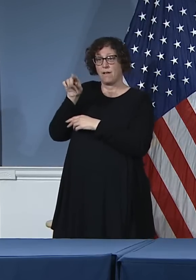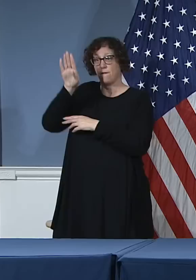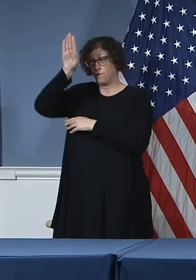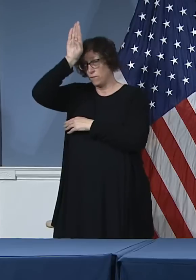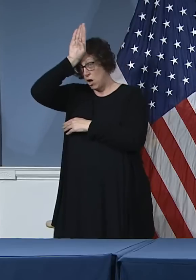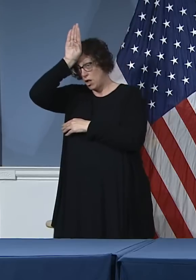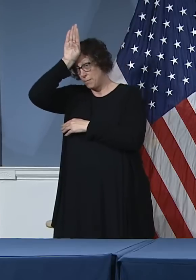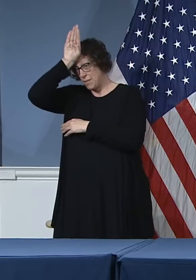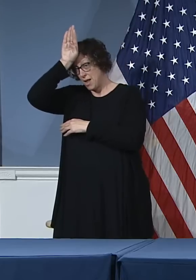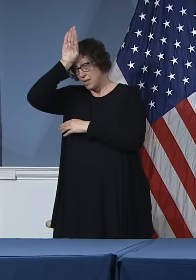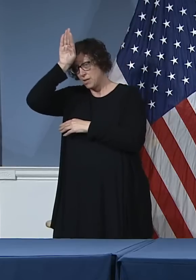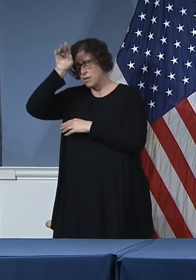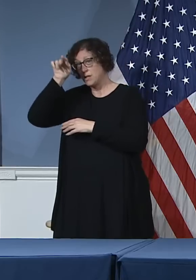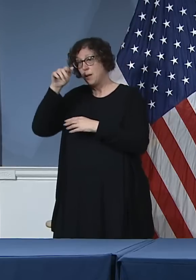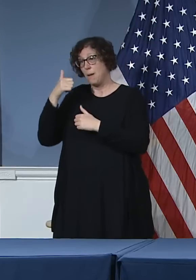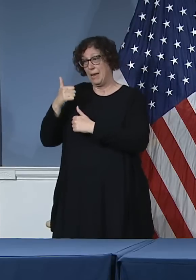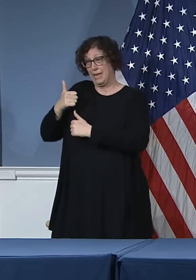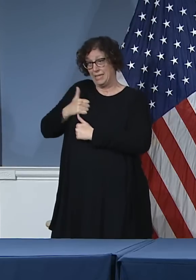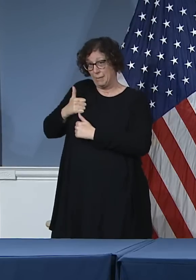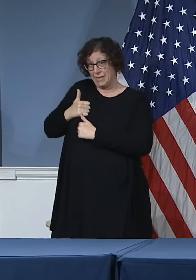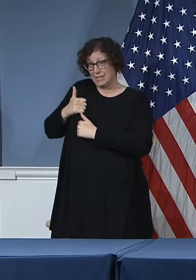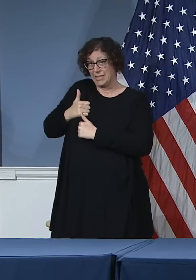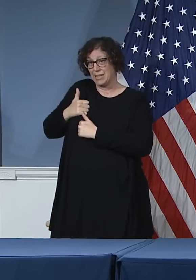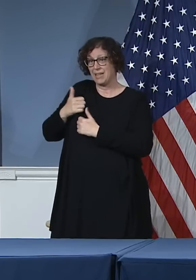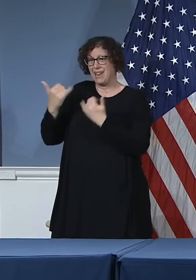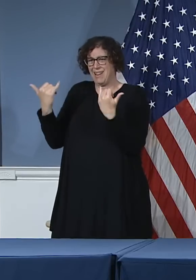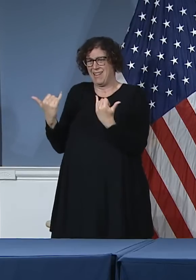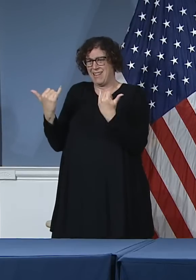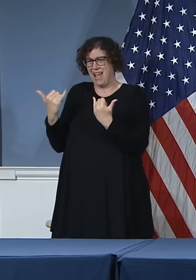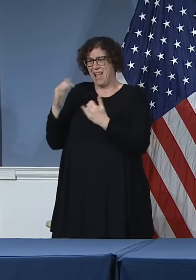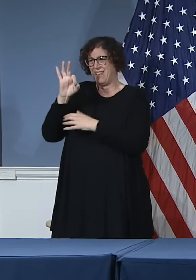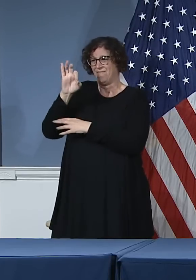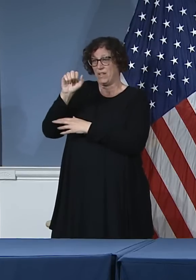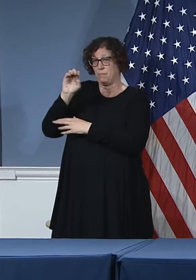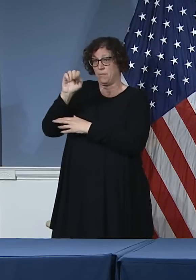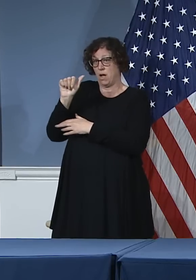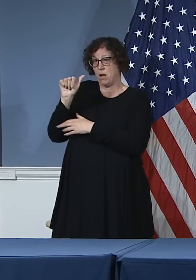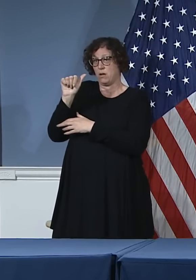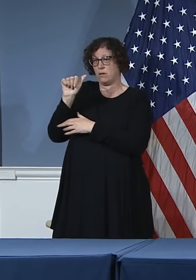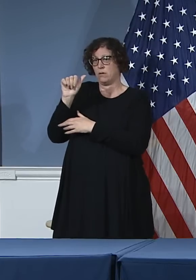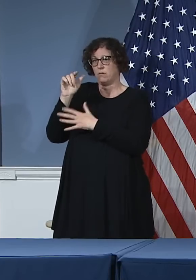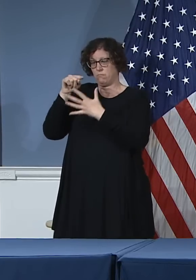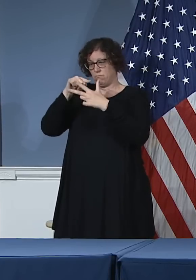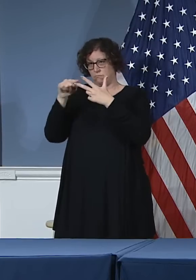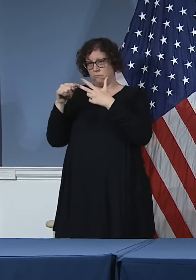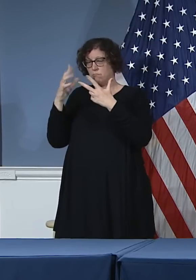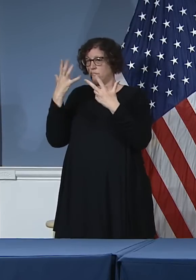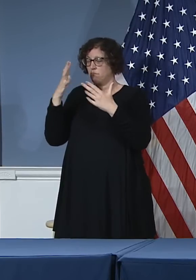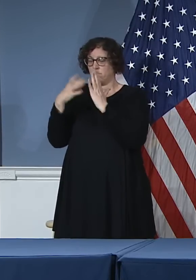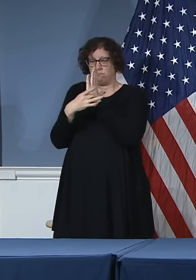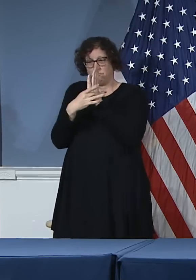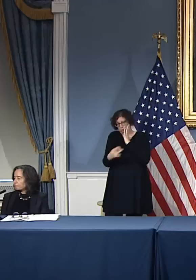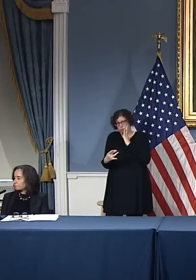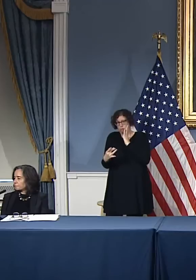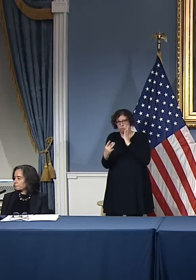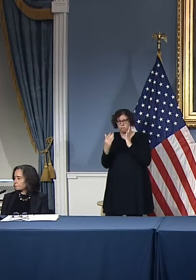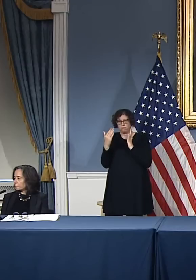So she's quite familiar with how to coordinate with them. Deanne, can you speak to that